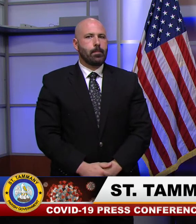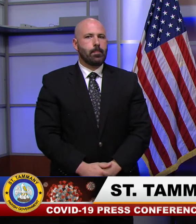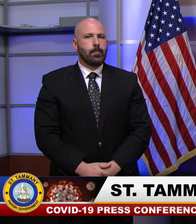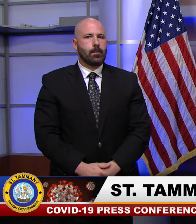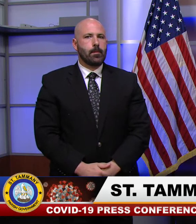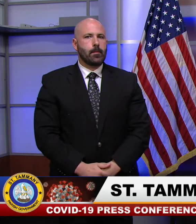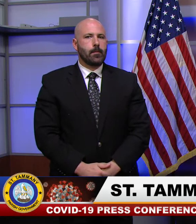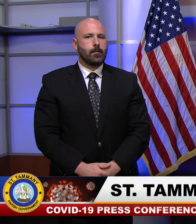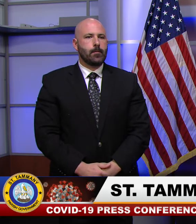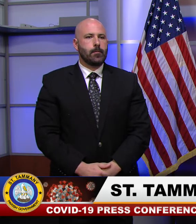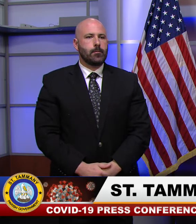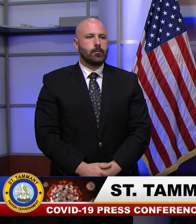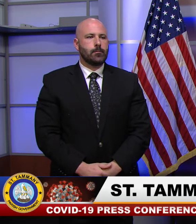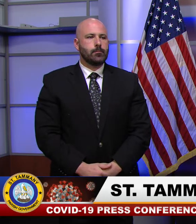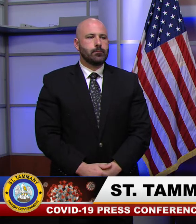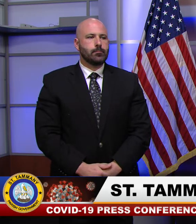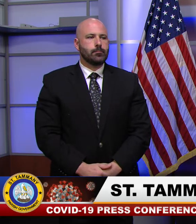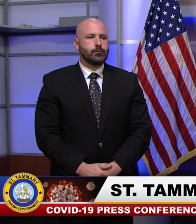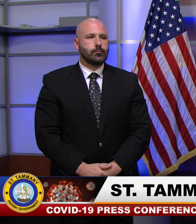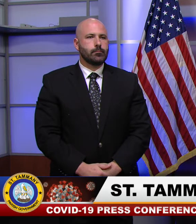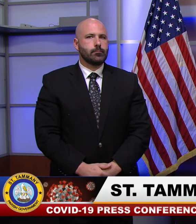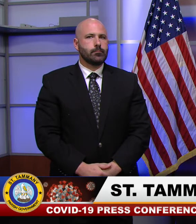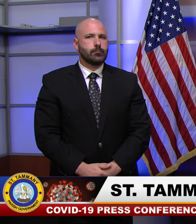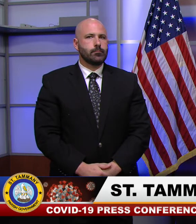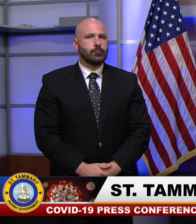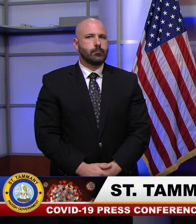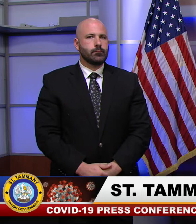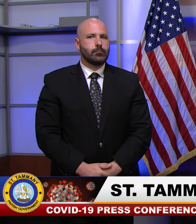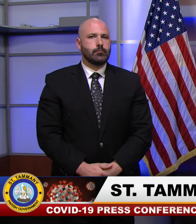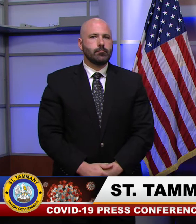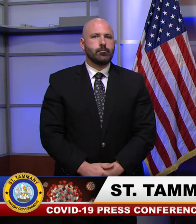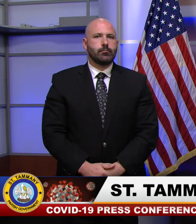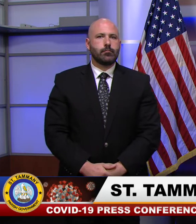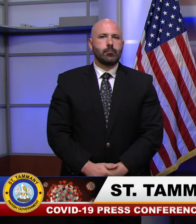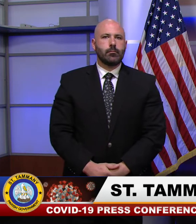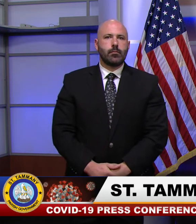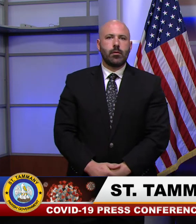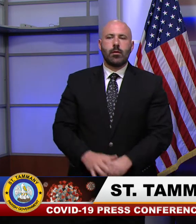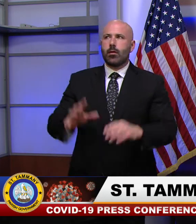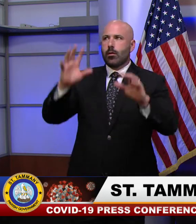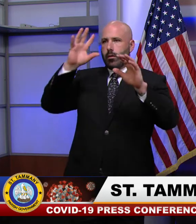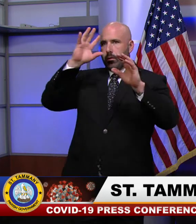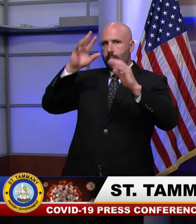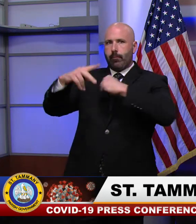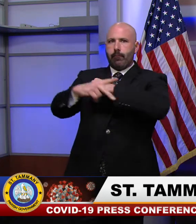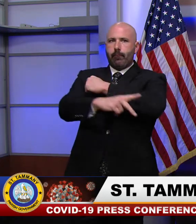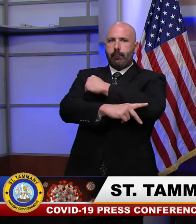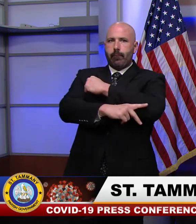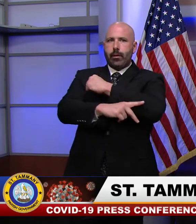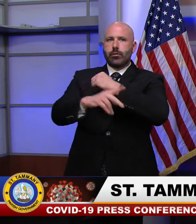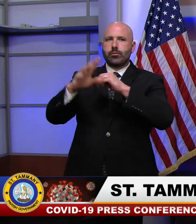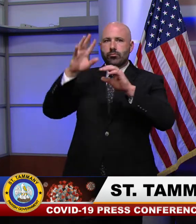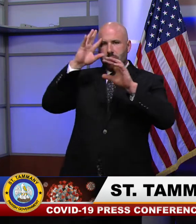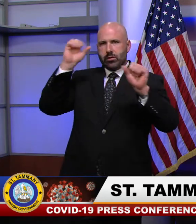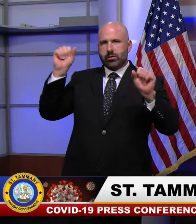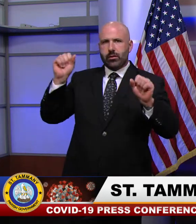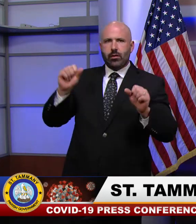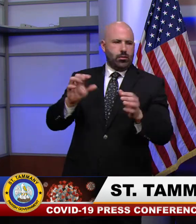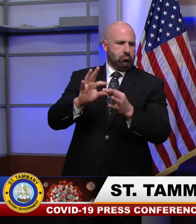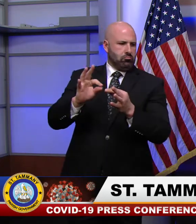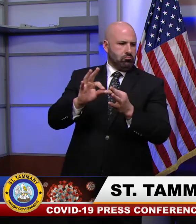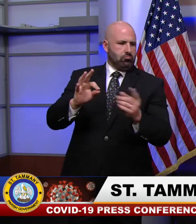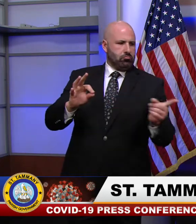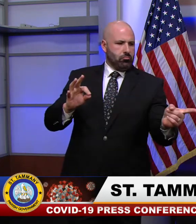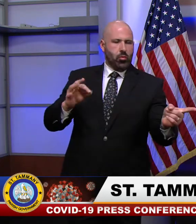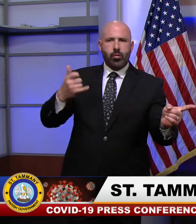Okay. All right. Well, that's Parish President Mike Cooper here at Late 94.7 doing a press conference. Okay. So thank you, Mike. That's what's been going on.